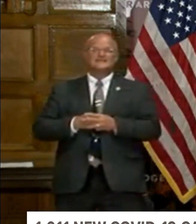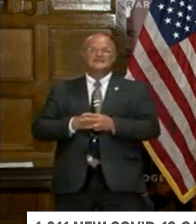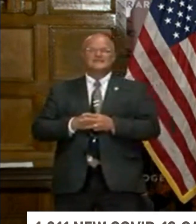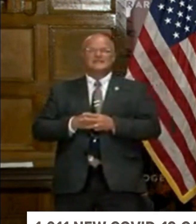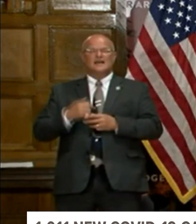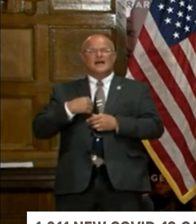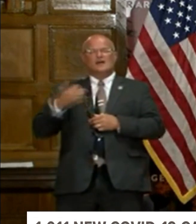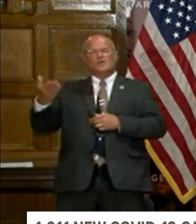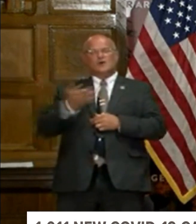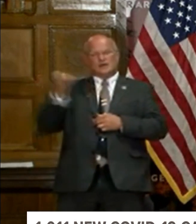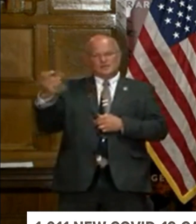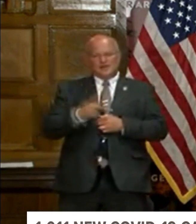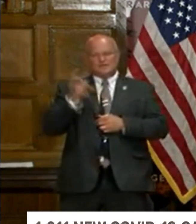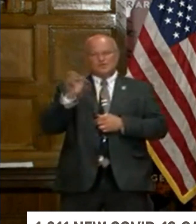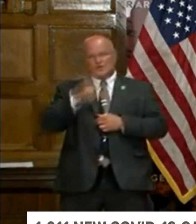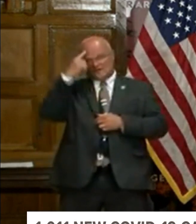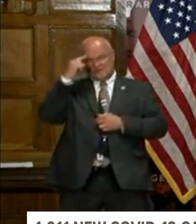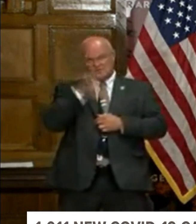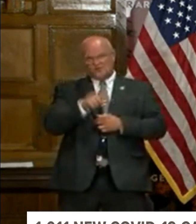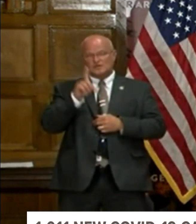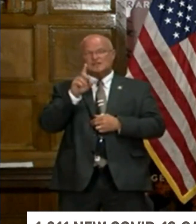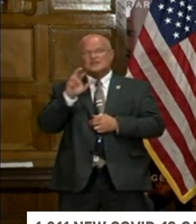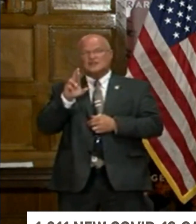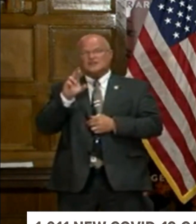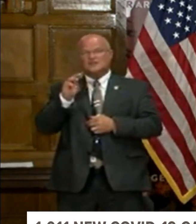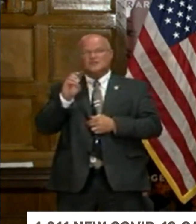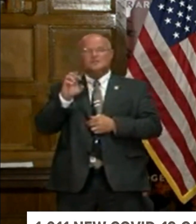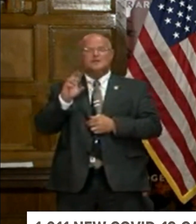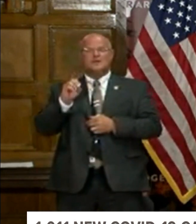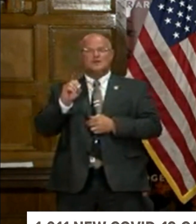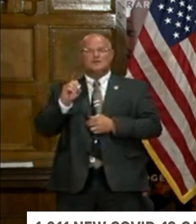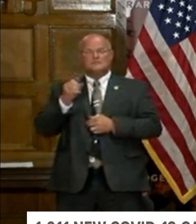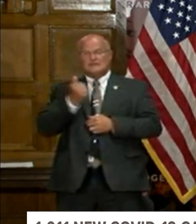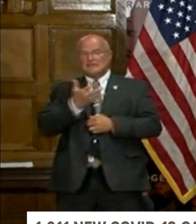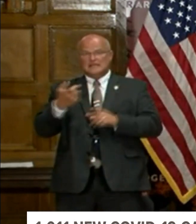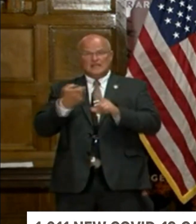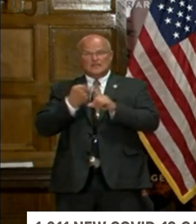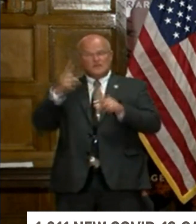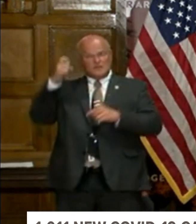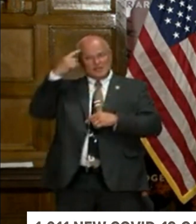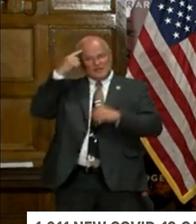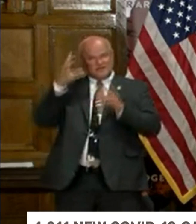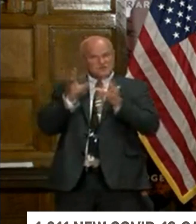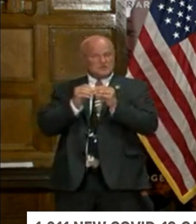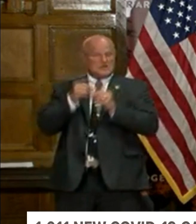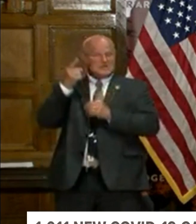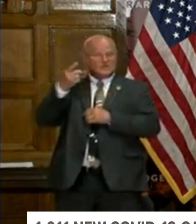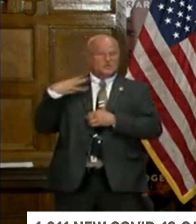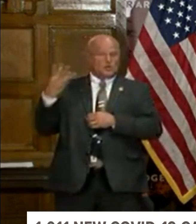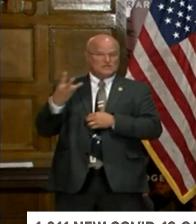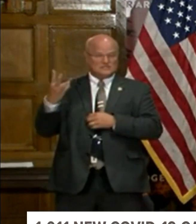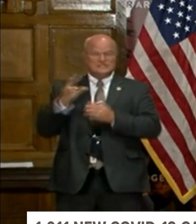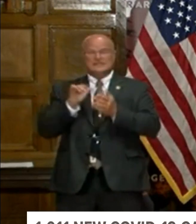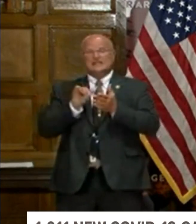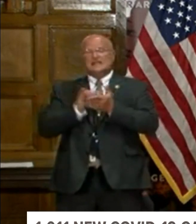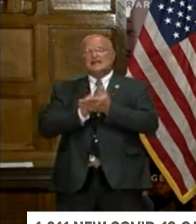I have a question for you and a question for Dr. Romero. For you, is there anything from the governor's meeting in Washington